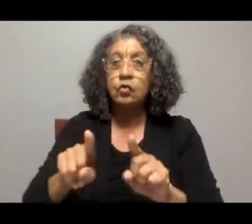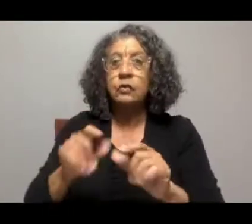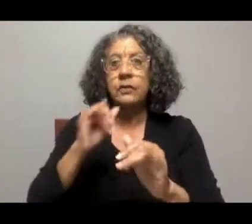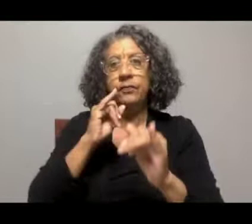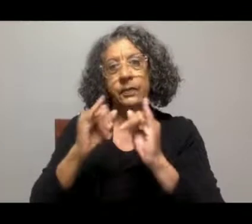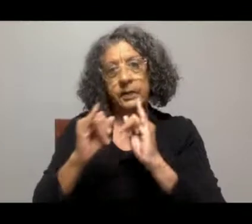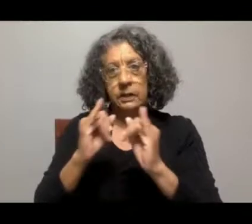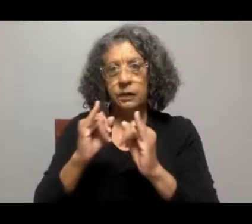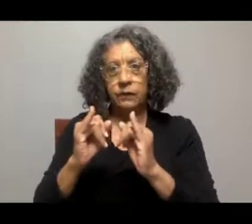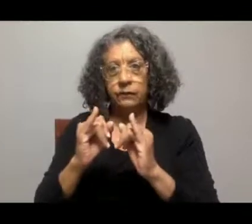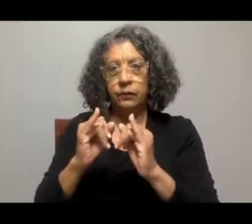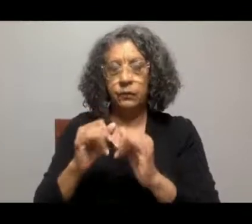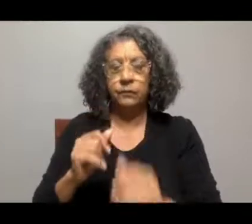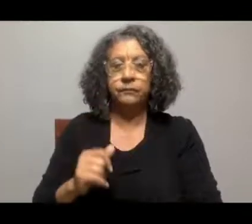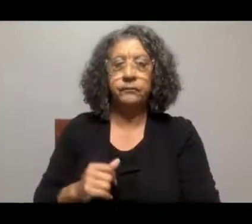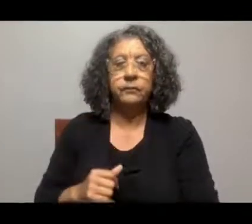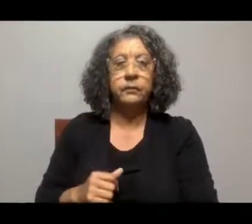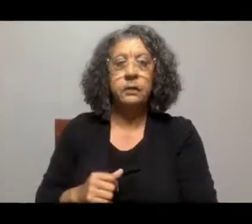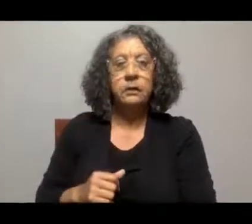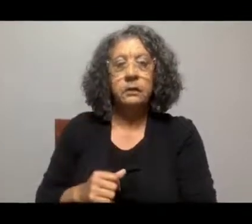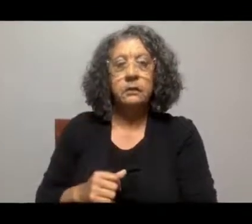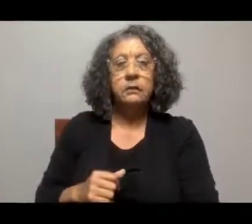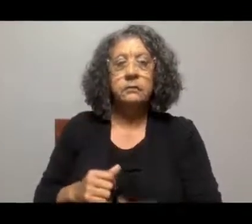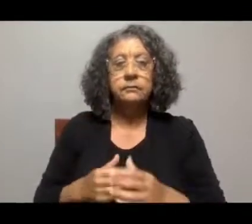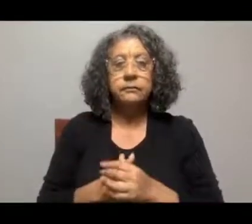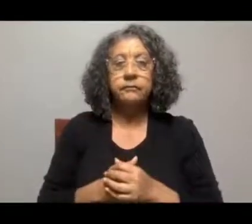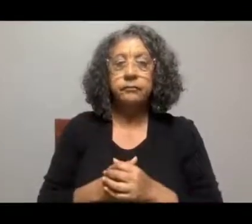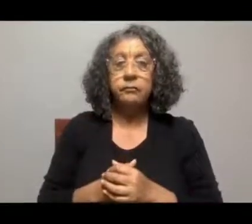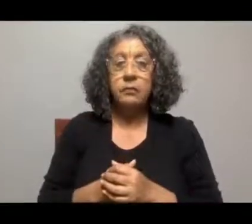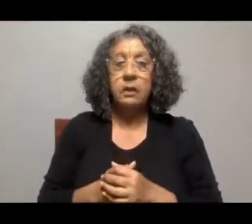That question should not be asked during the interview.